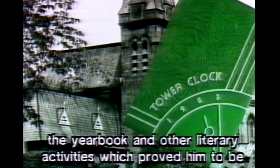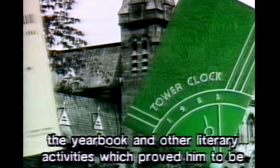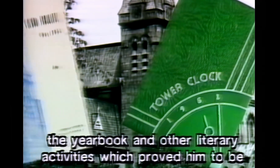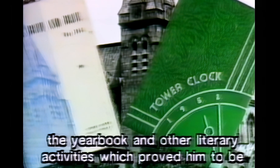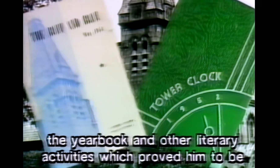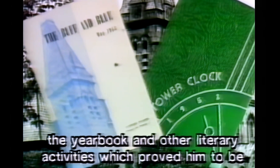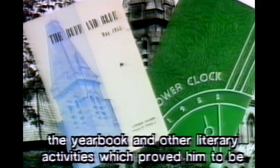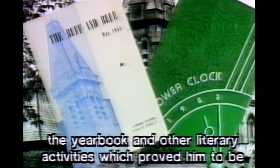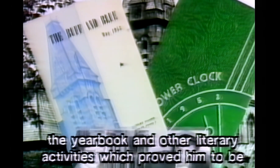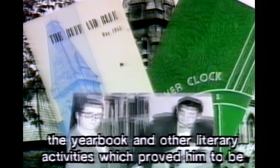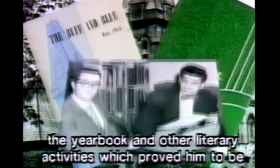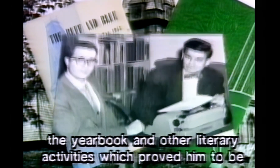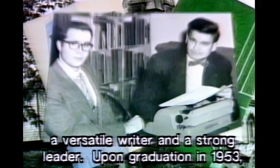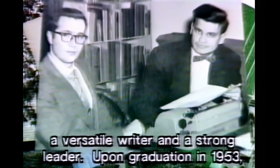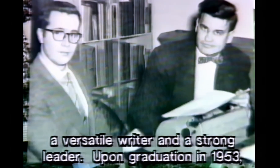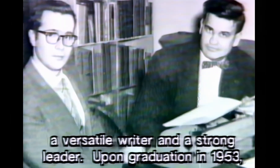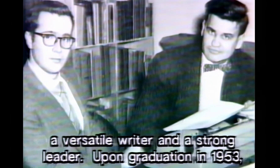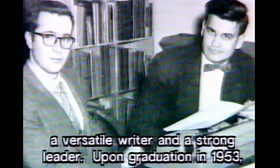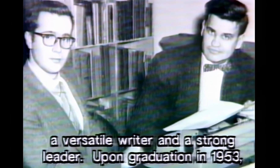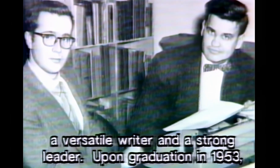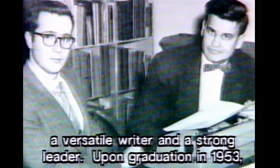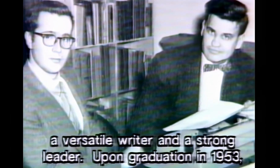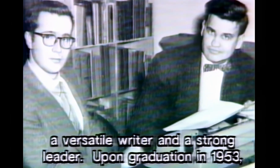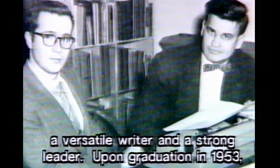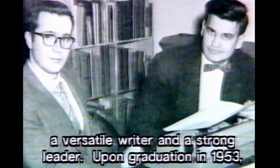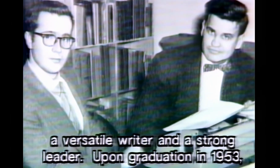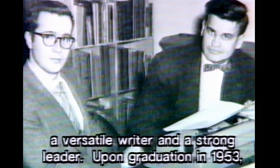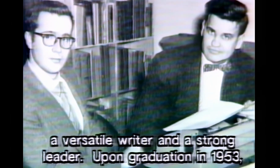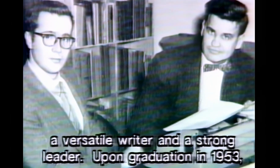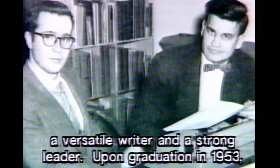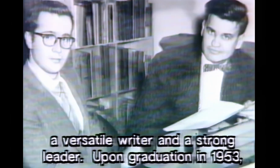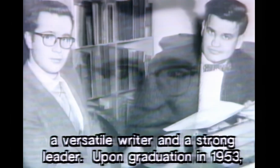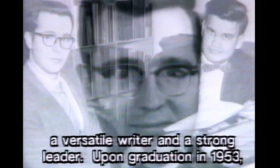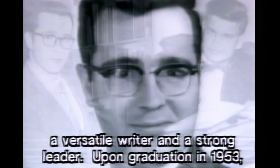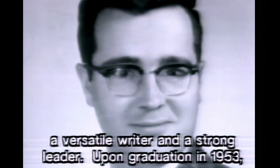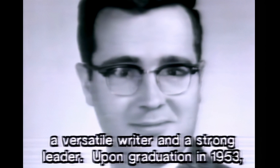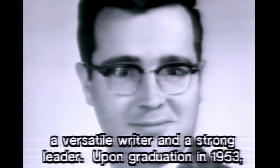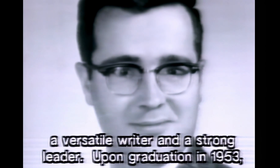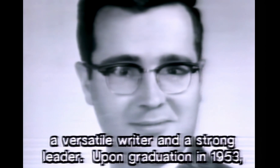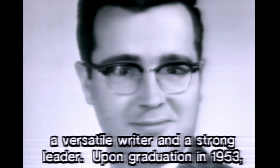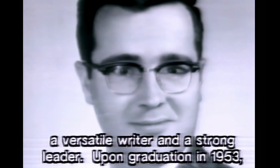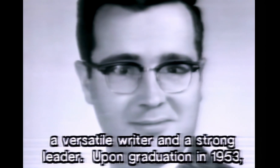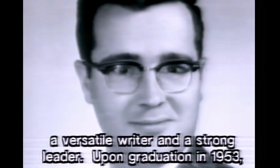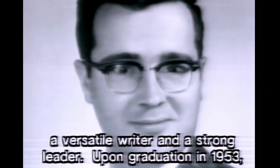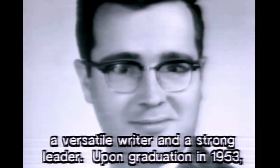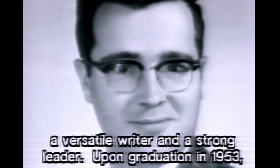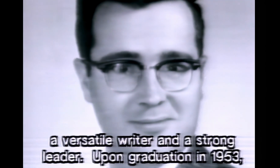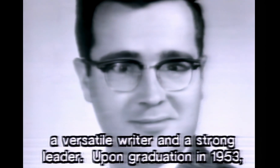other literary activities which proved him to be a versatile writer and strong leader. Upon graduation in